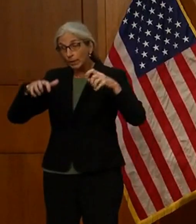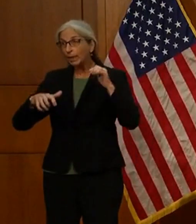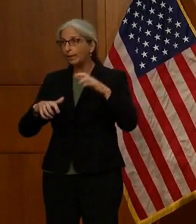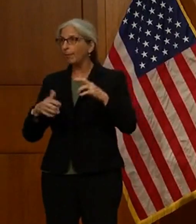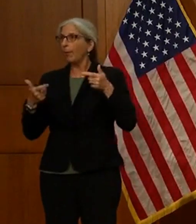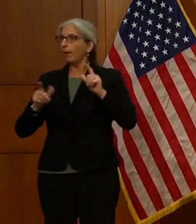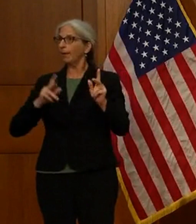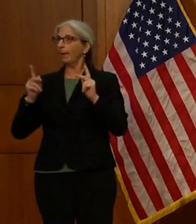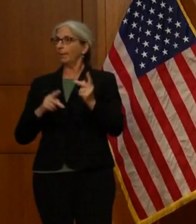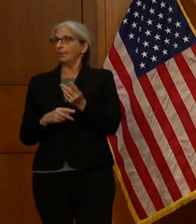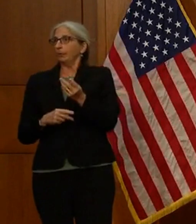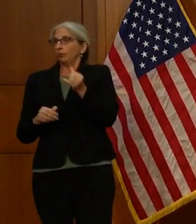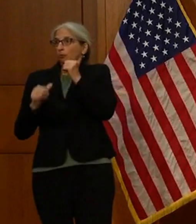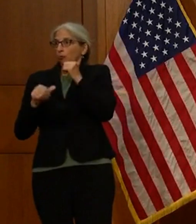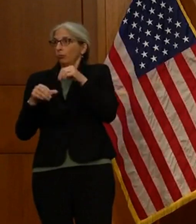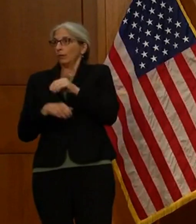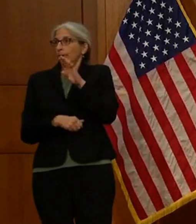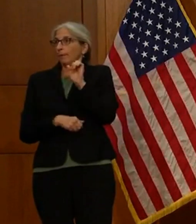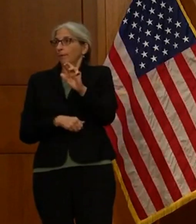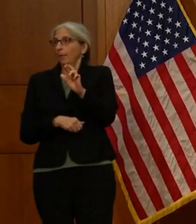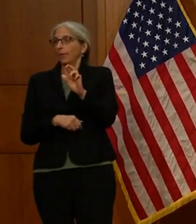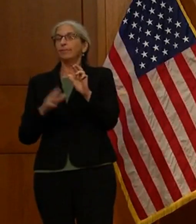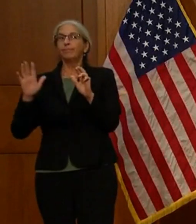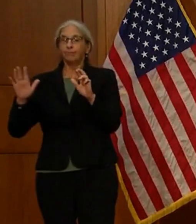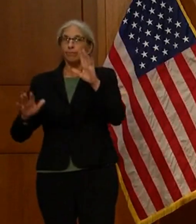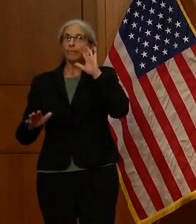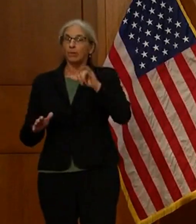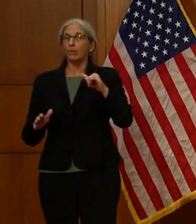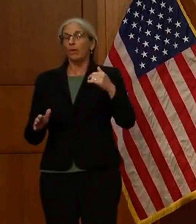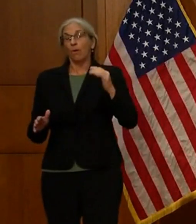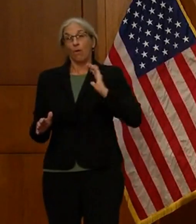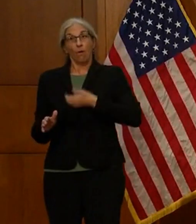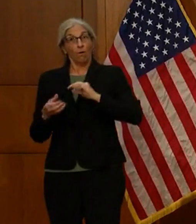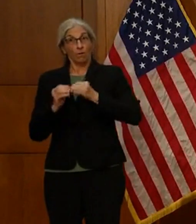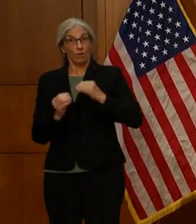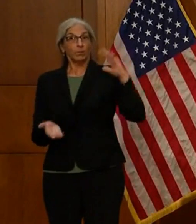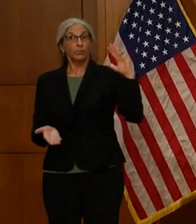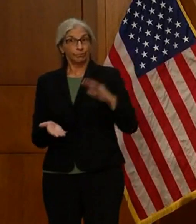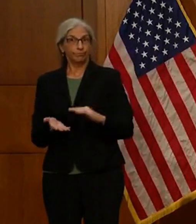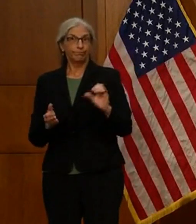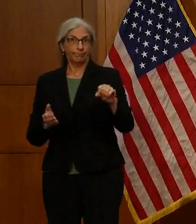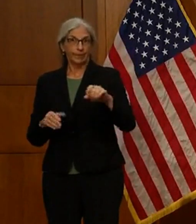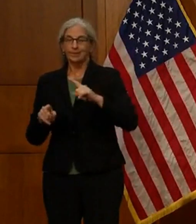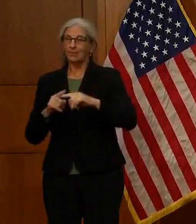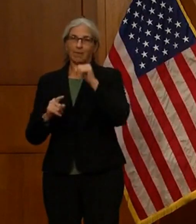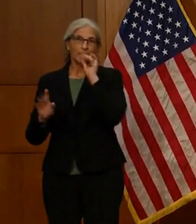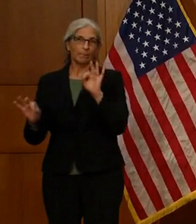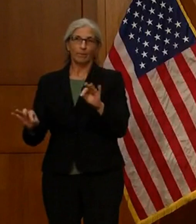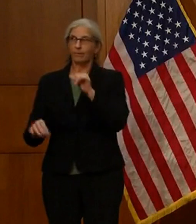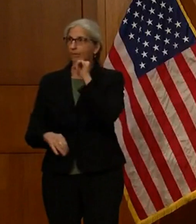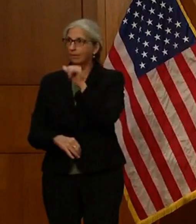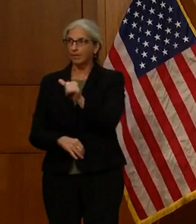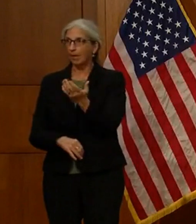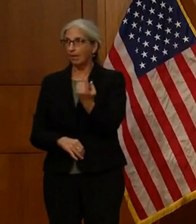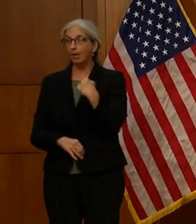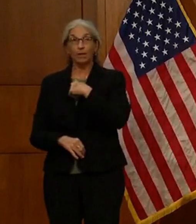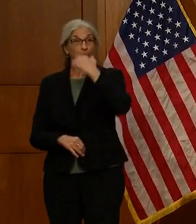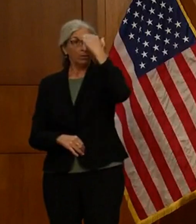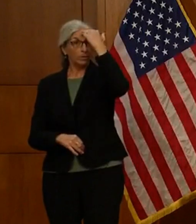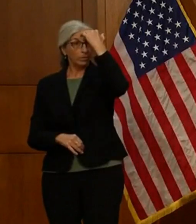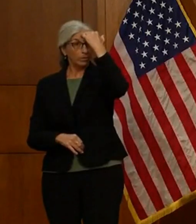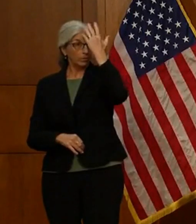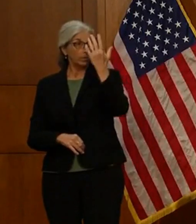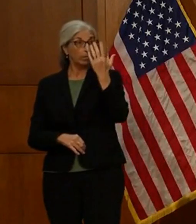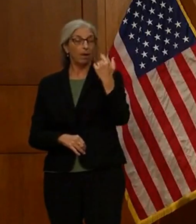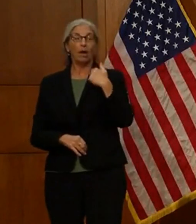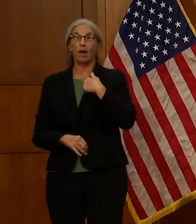answer to Cam's question, our numbers are better, but we still have a lot of room for improvement. And we know,